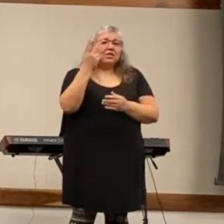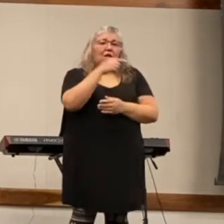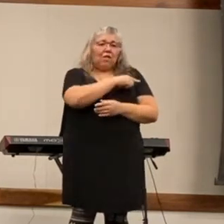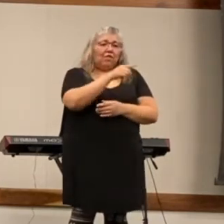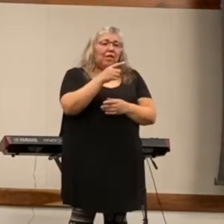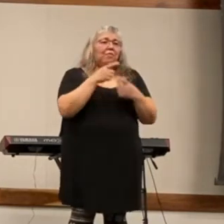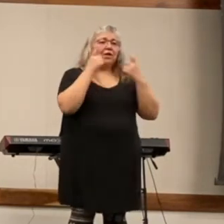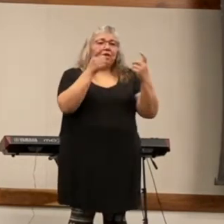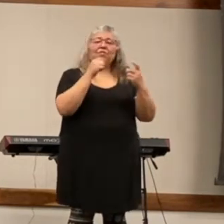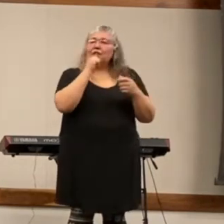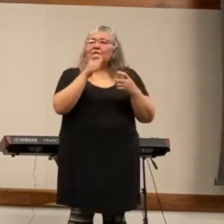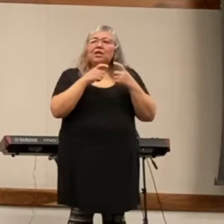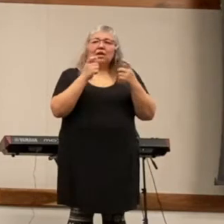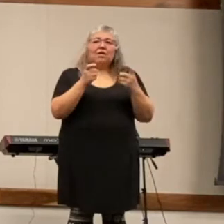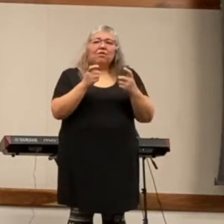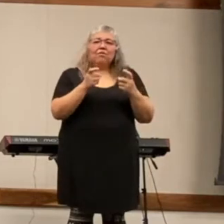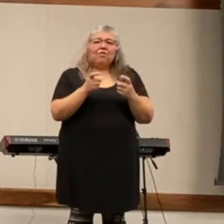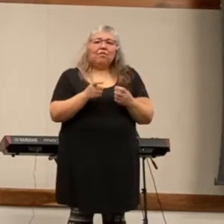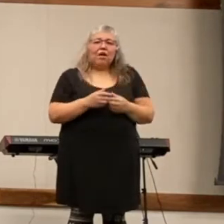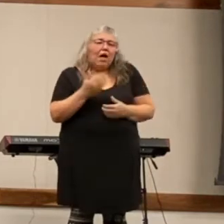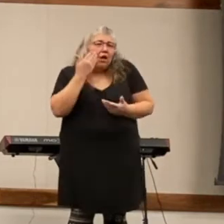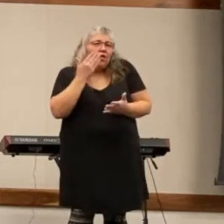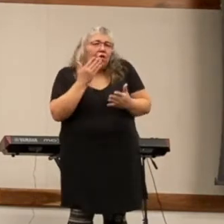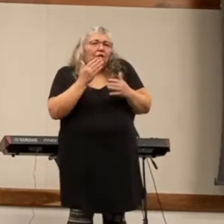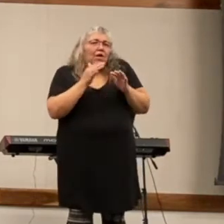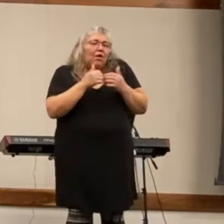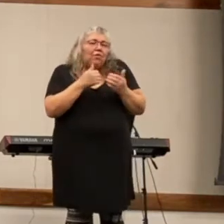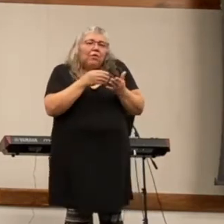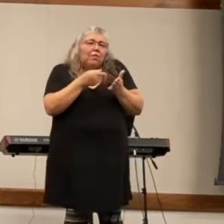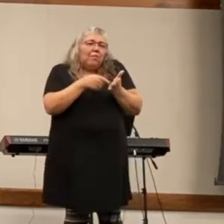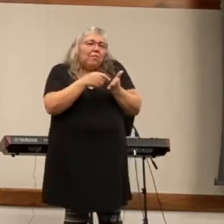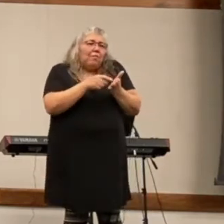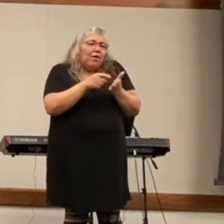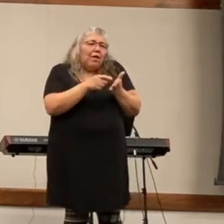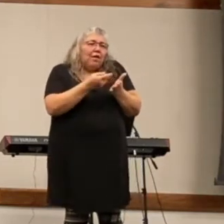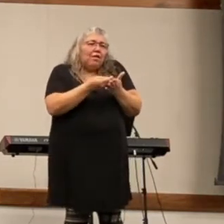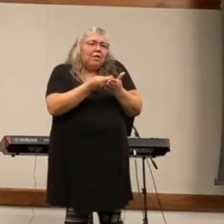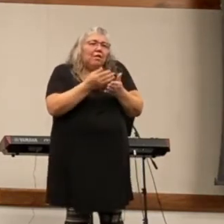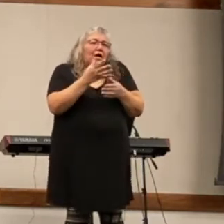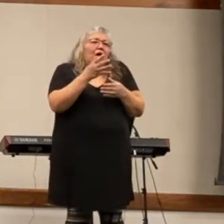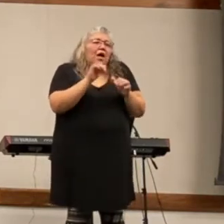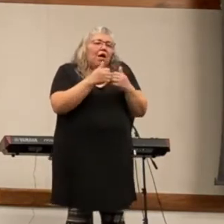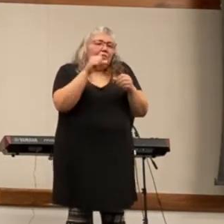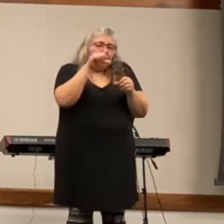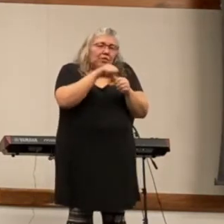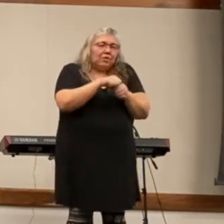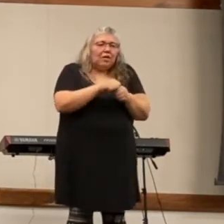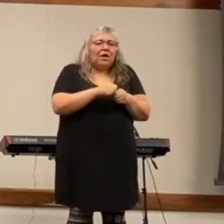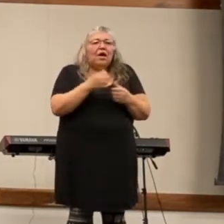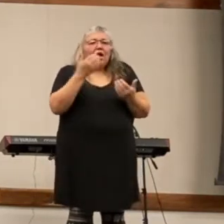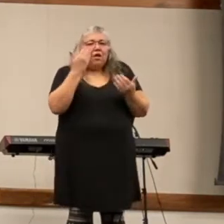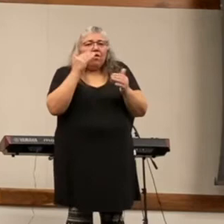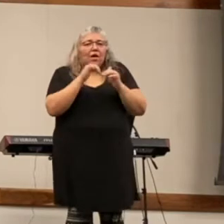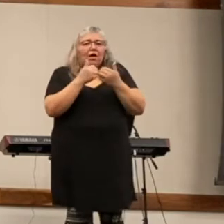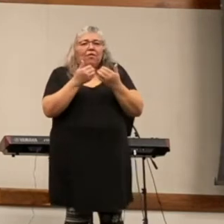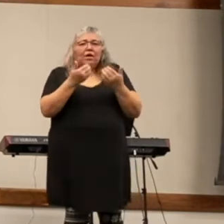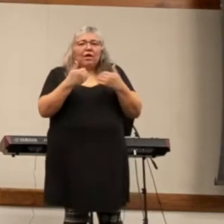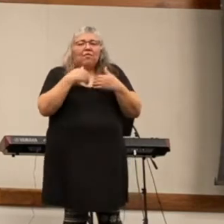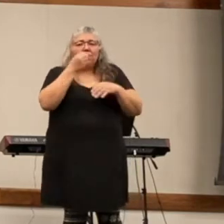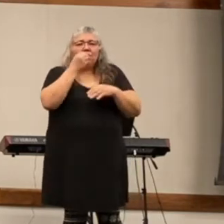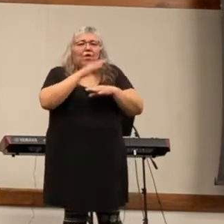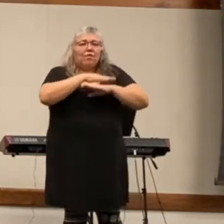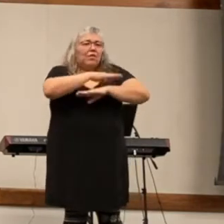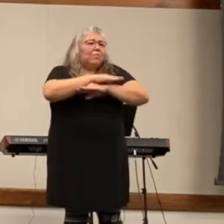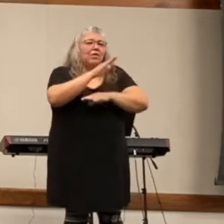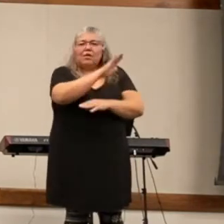And they didn't give like, I don't know when we're going to pay the mortgage, or how we're going to put gas in the car, or how we're going to put food on the table.